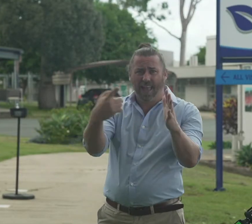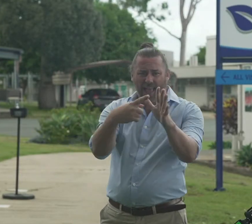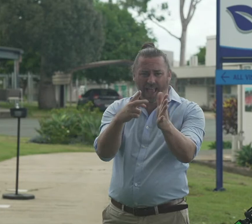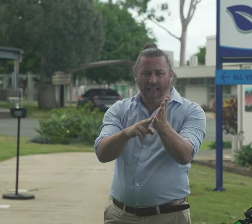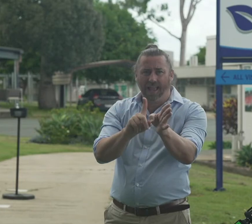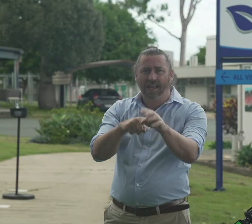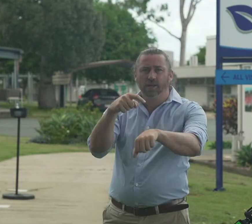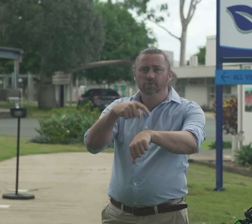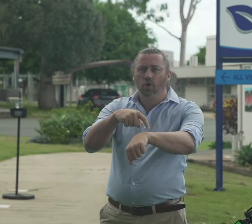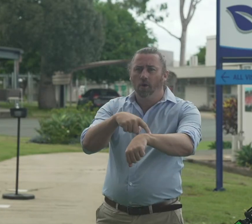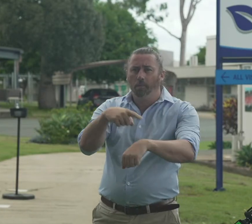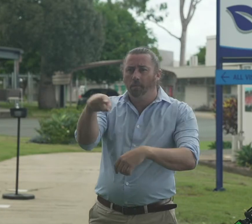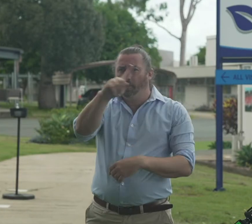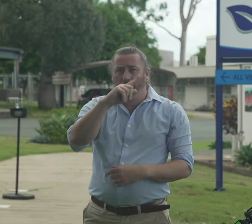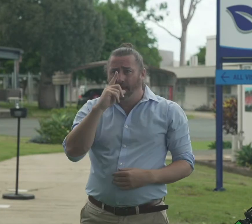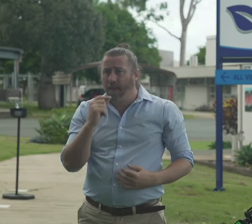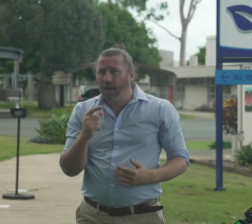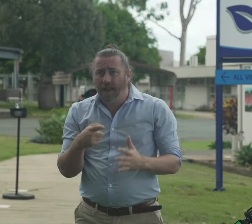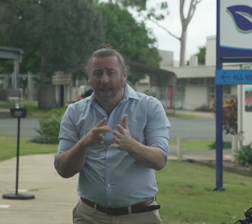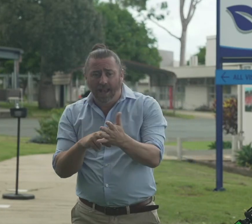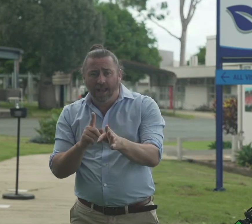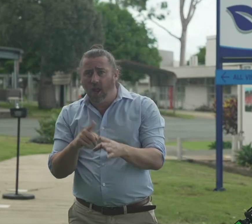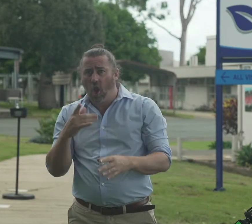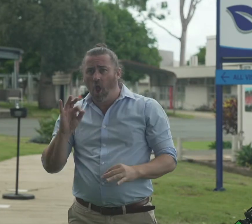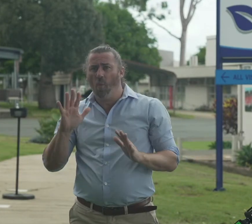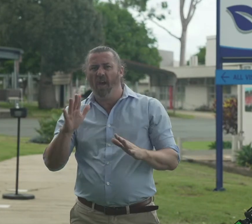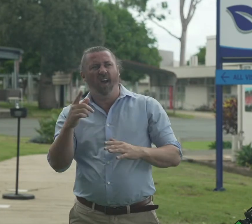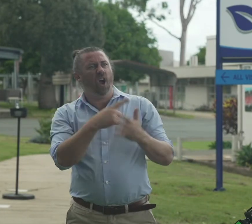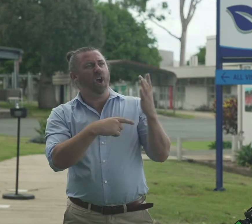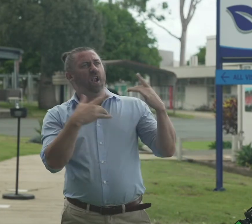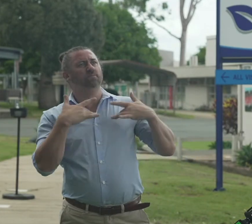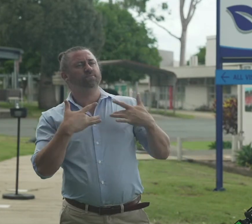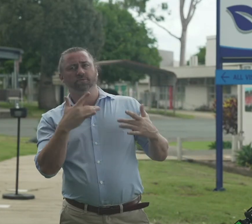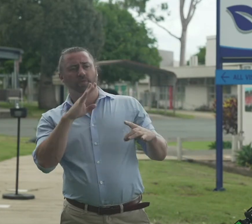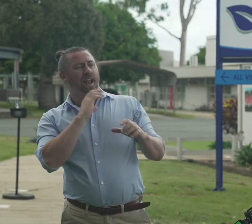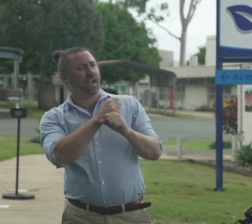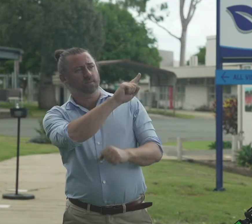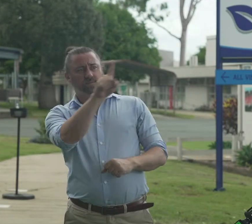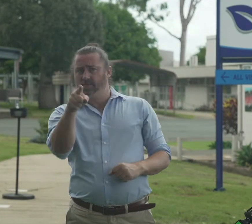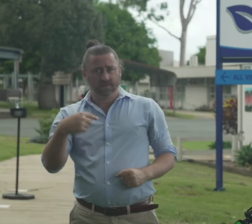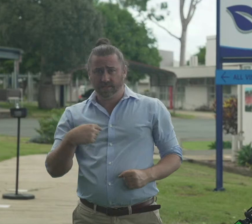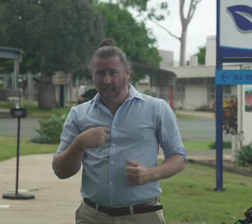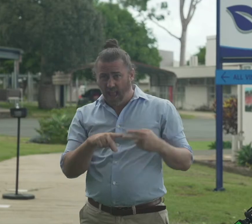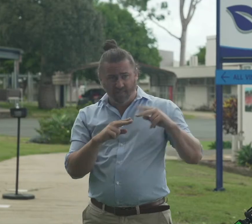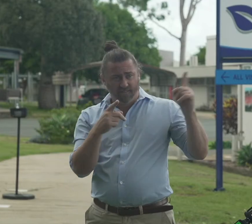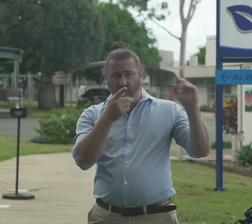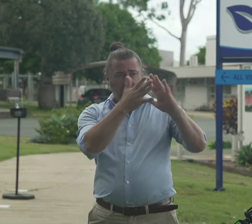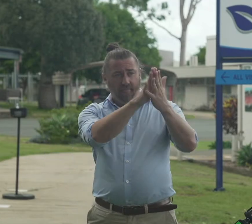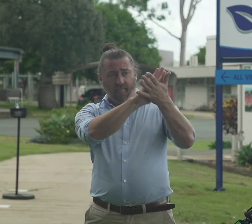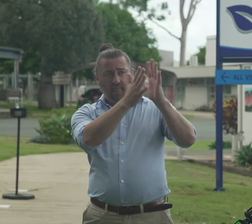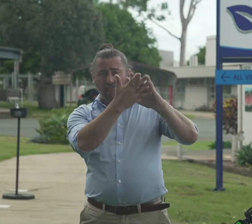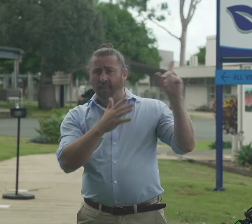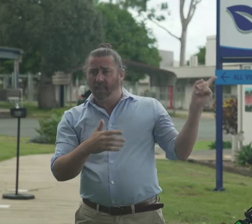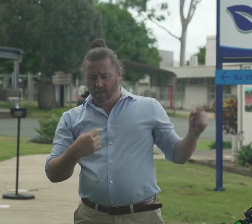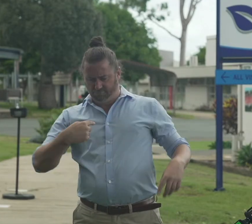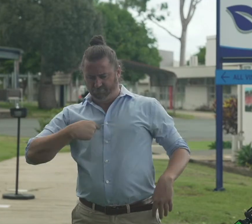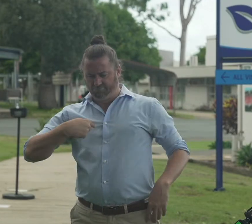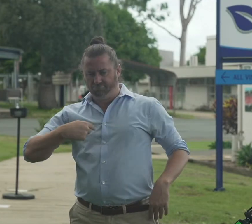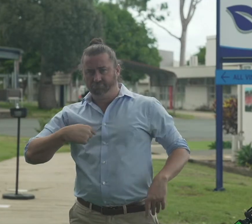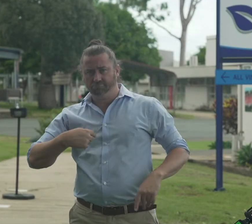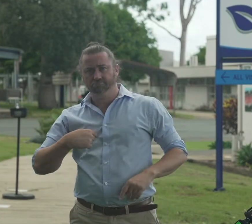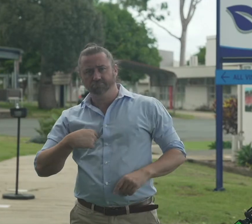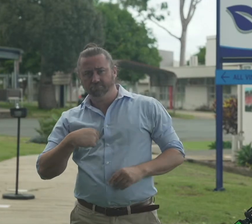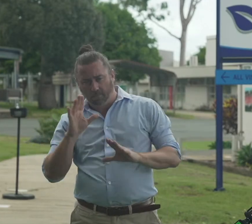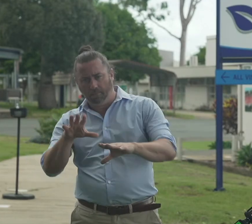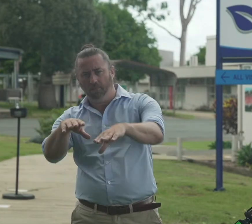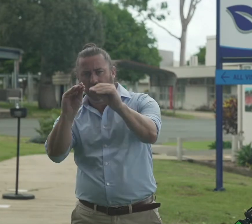your family member boosted for outside the aged care facility if they're not able to provide it immediately. Should they be insisting that they are able to